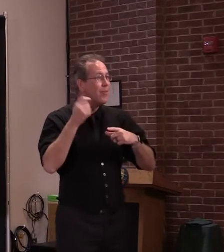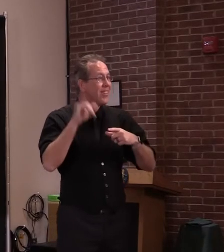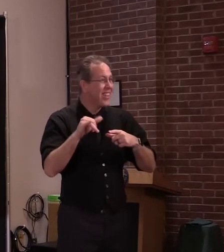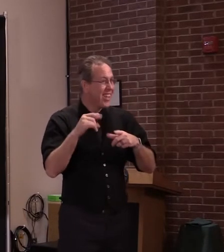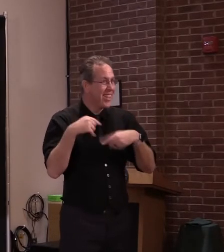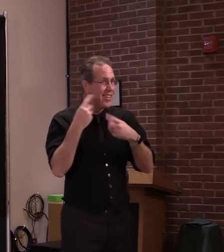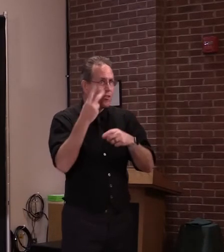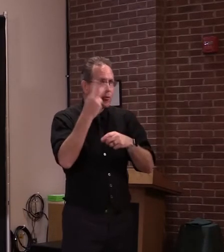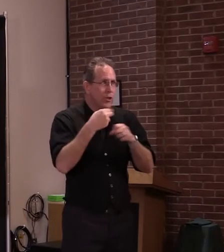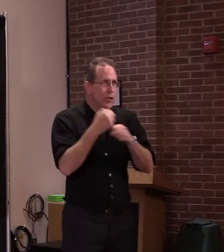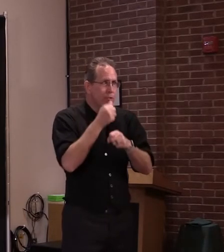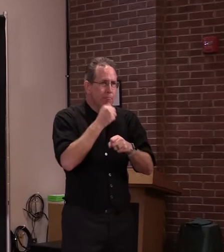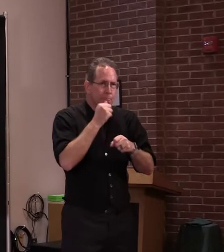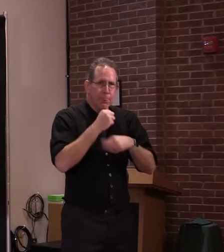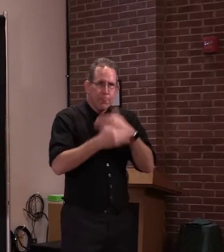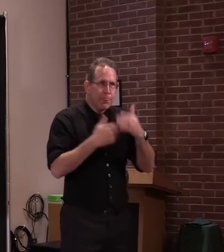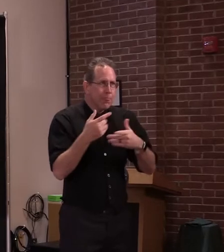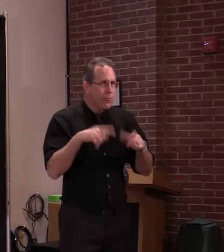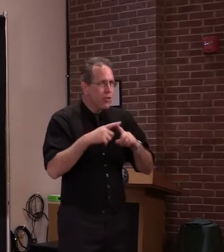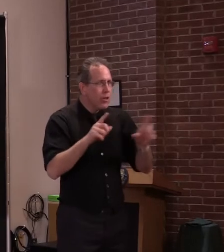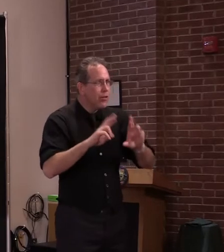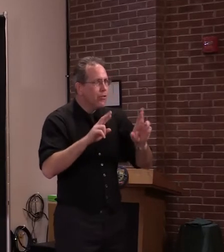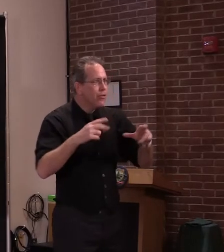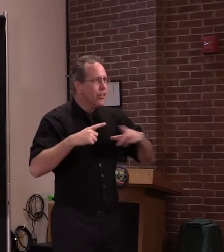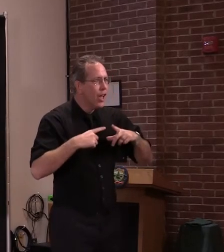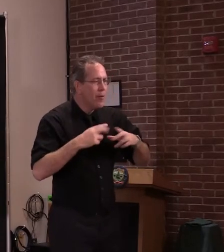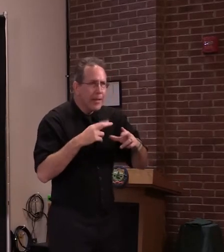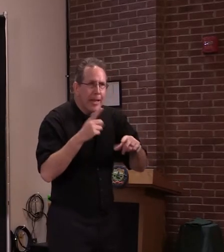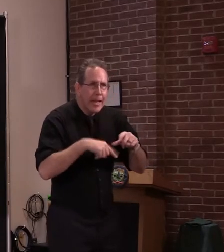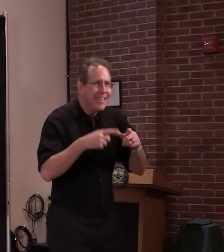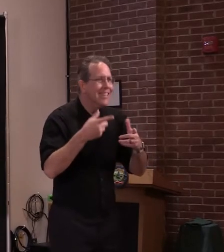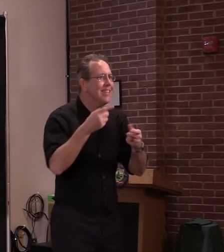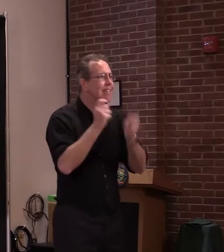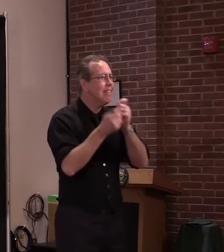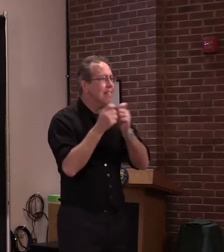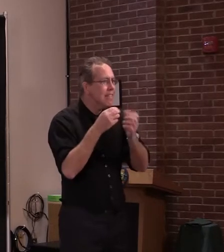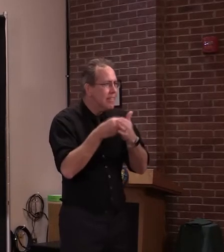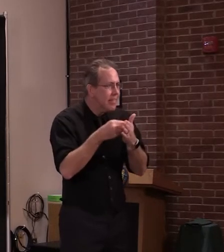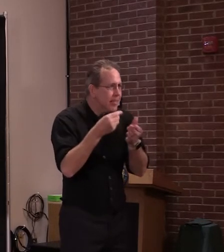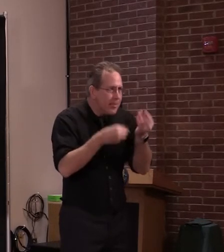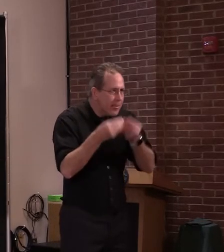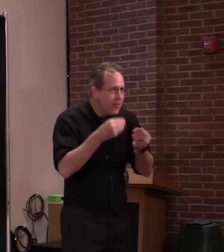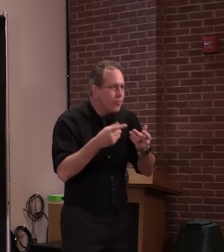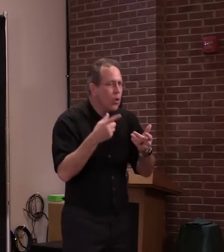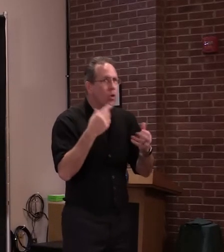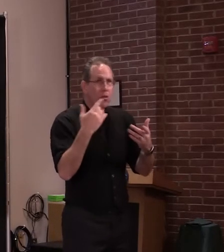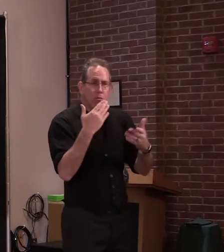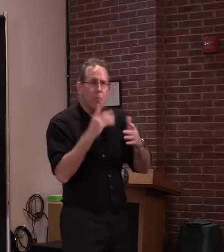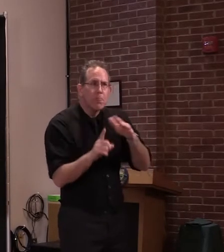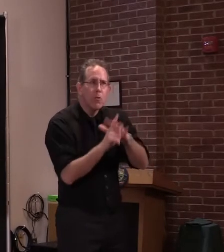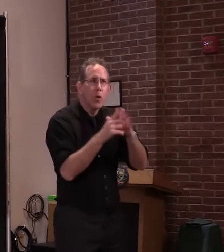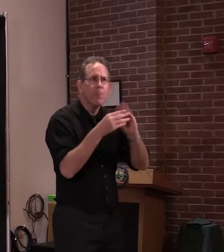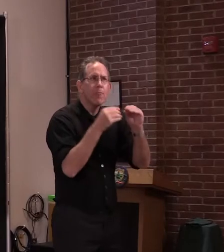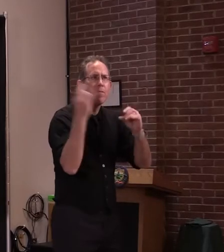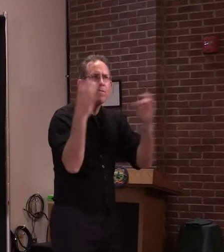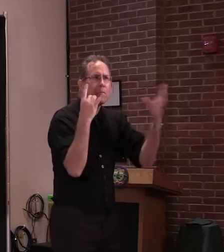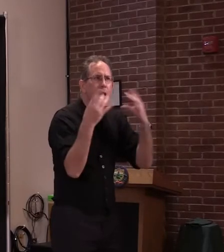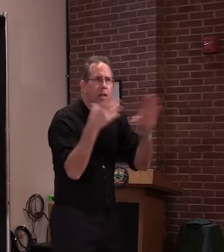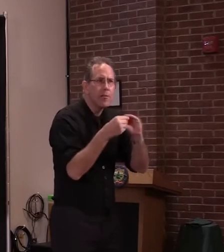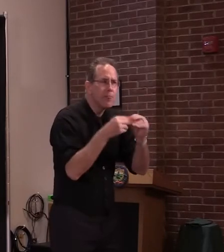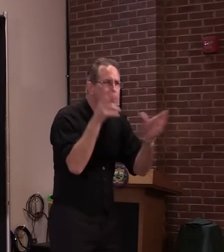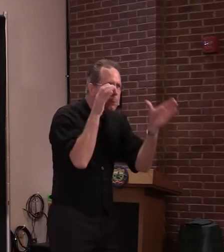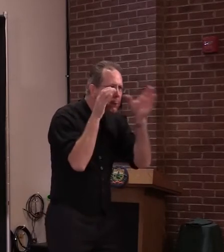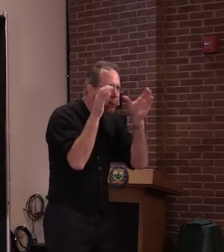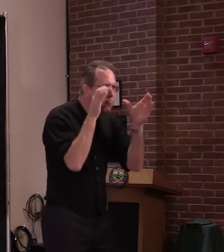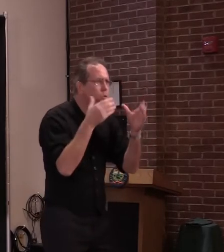been certainly another thing weighing on them. It will be good to get the conversation and the action, you know, complete and